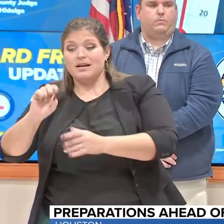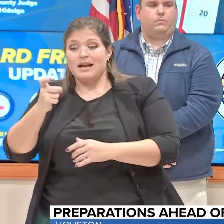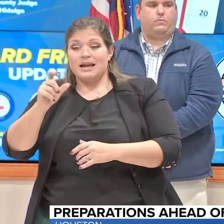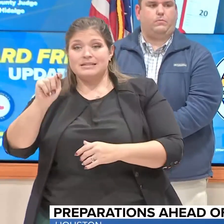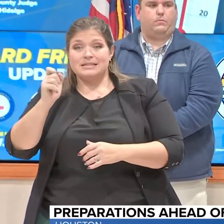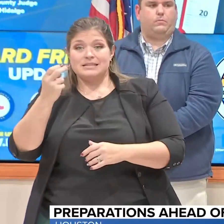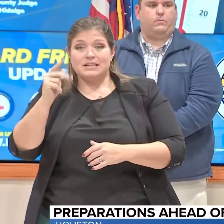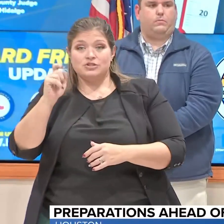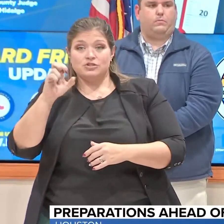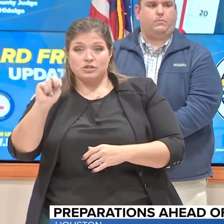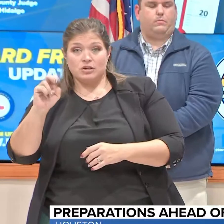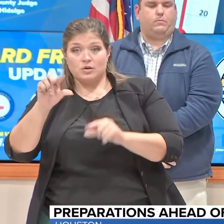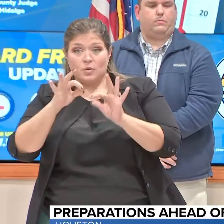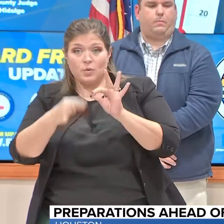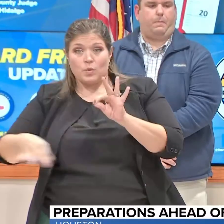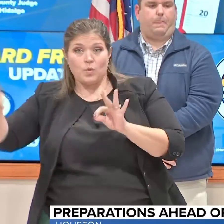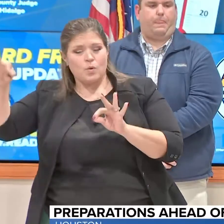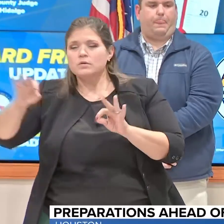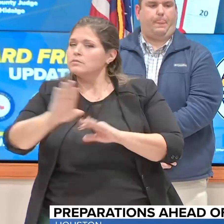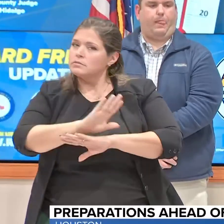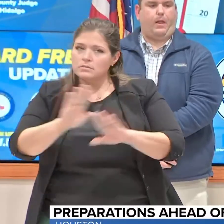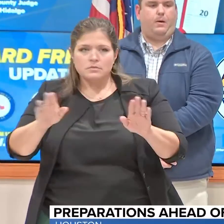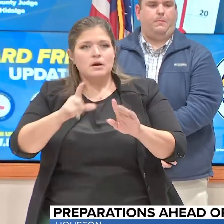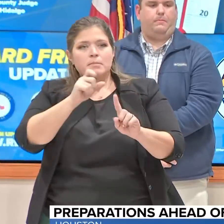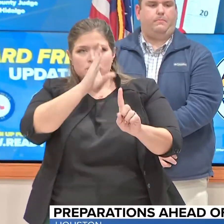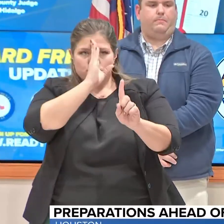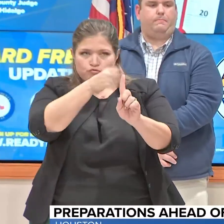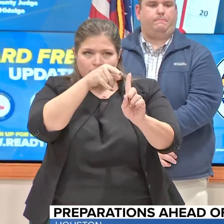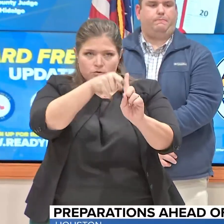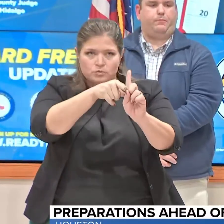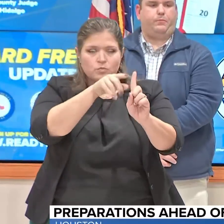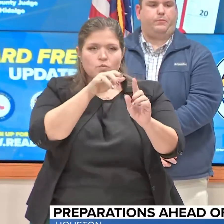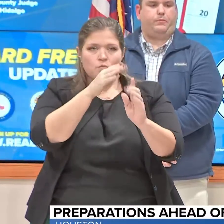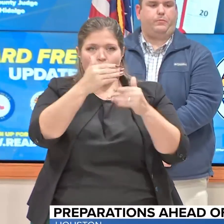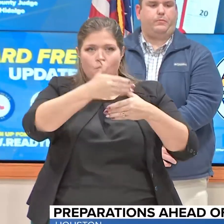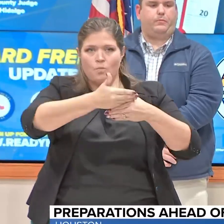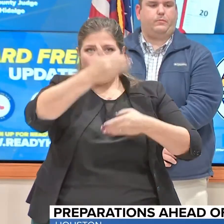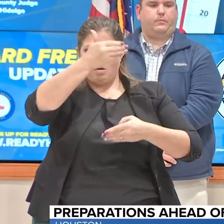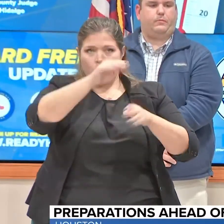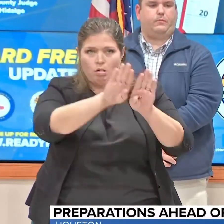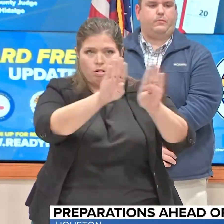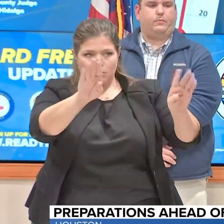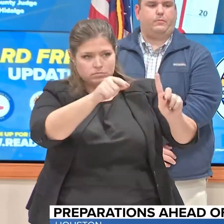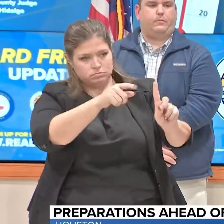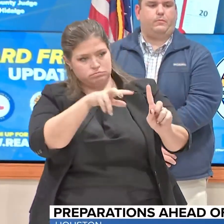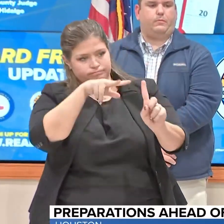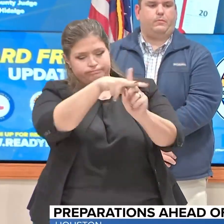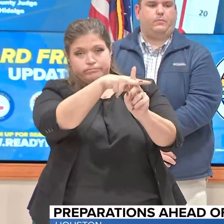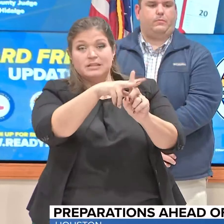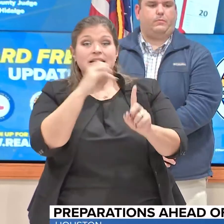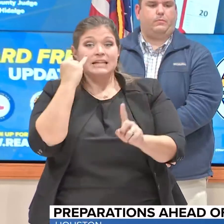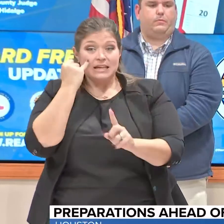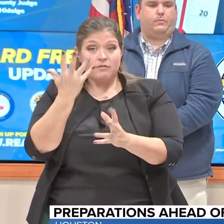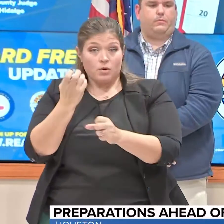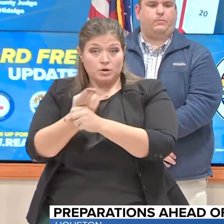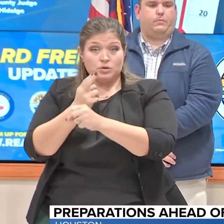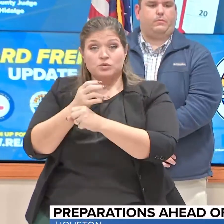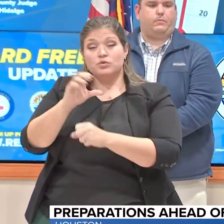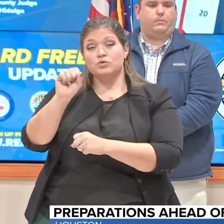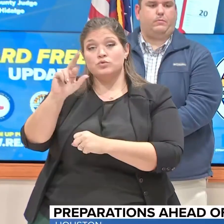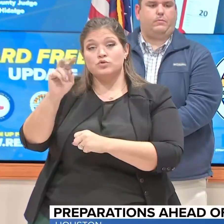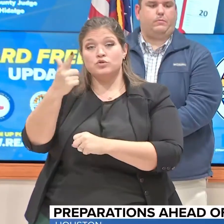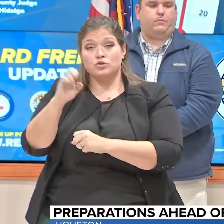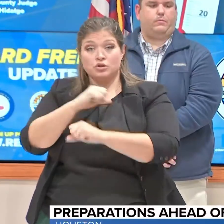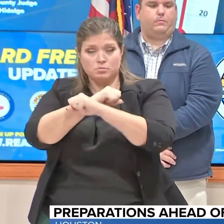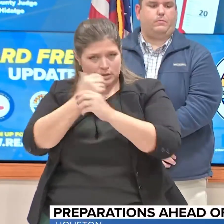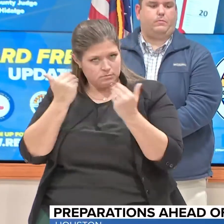those regular extension cords. It needs to be plugged directly into the wall. If you have to use a surge protector, do so. Our main thing is we want to help you